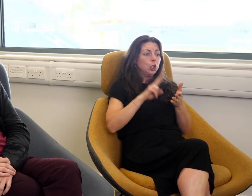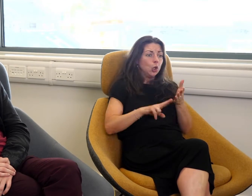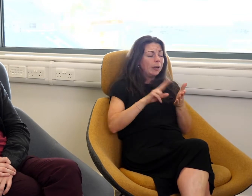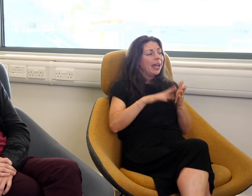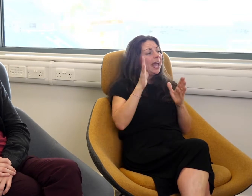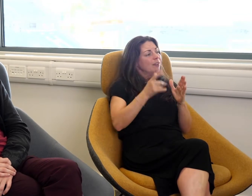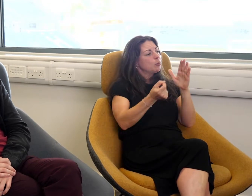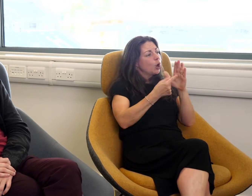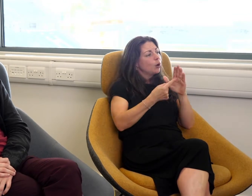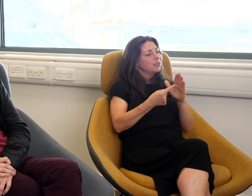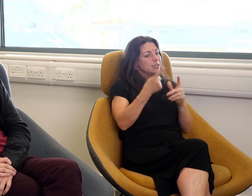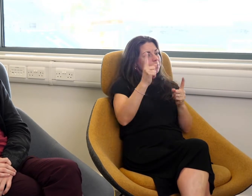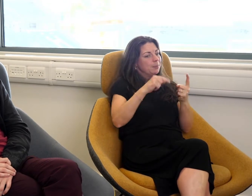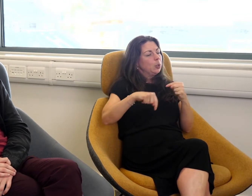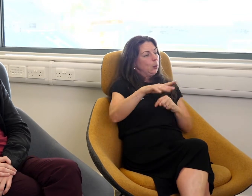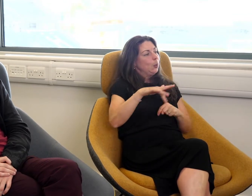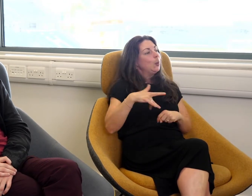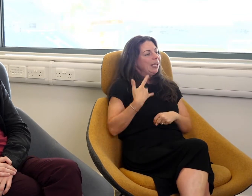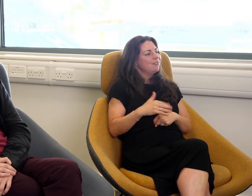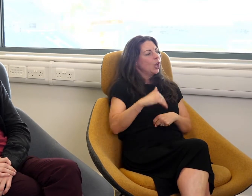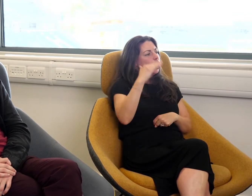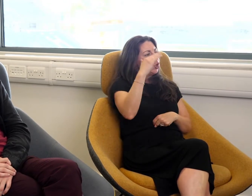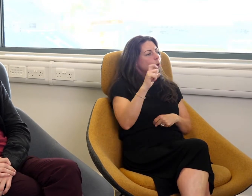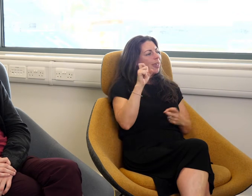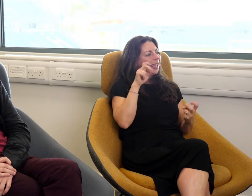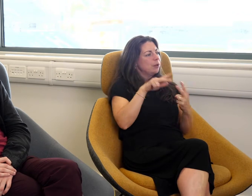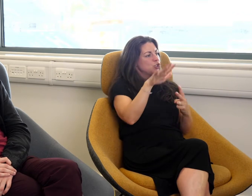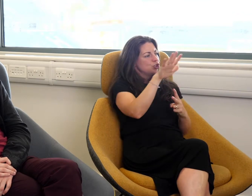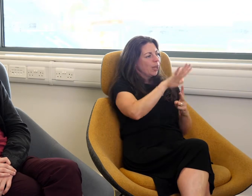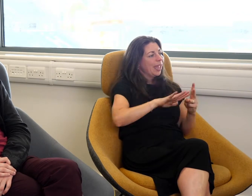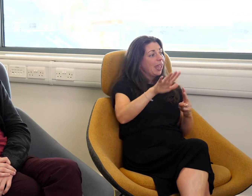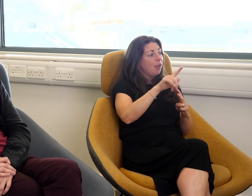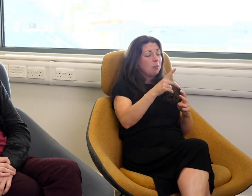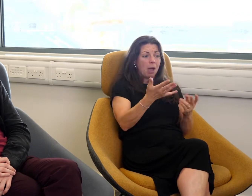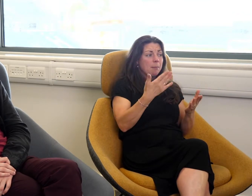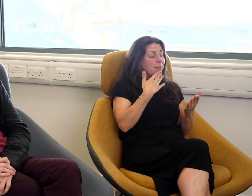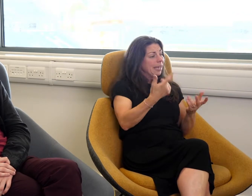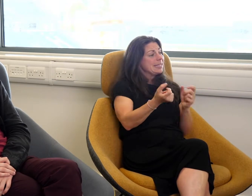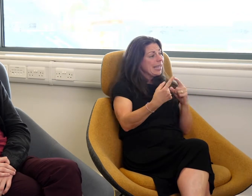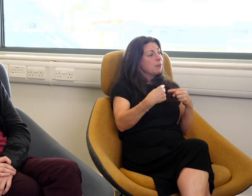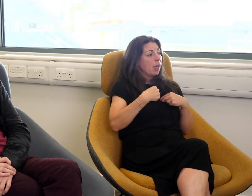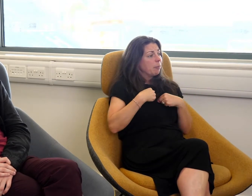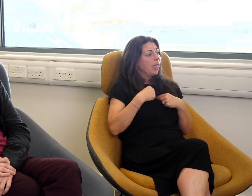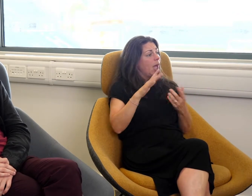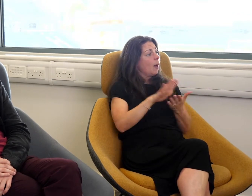Cambridgeshire. But if that person can email me, I'll be very happy to sort of have a conversation and look at what can be done.